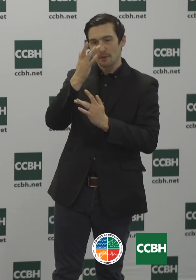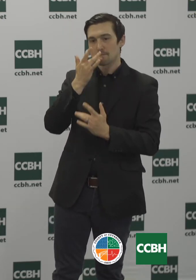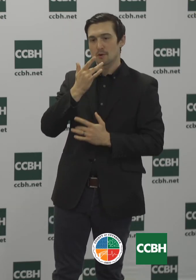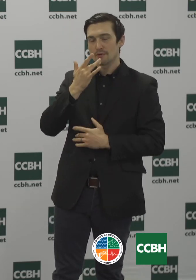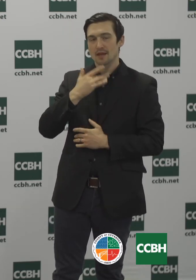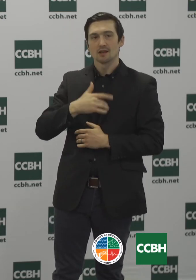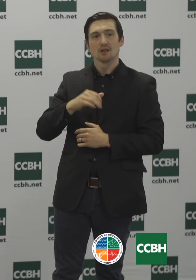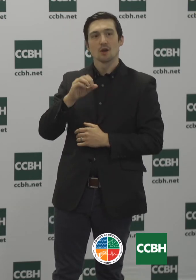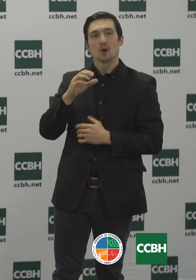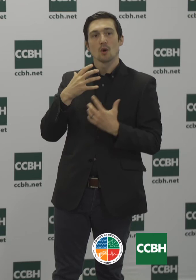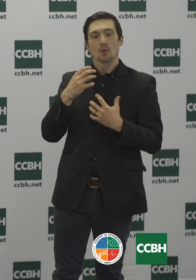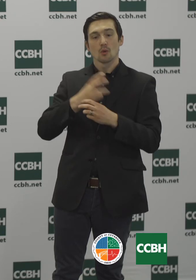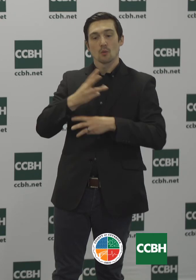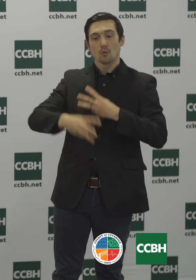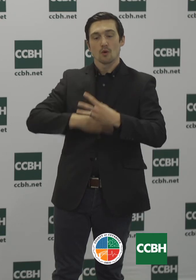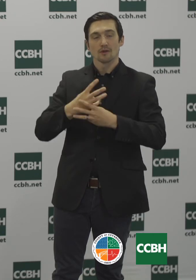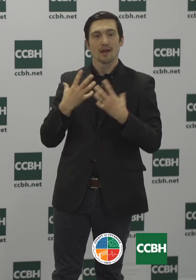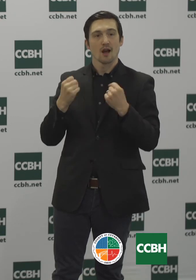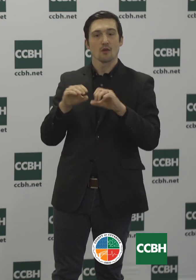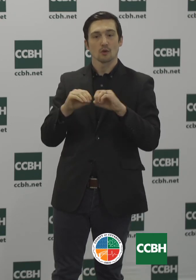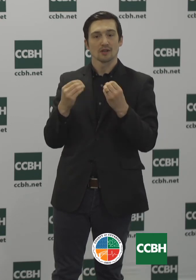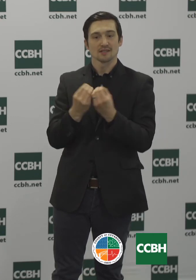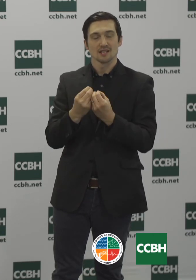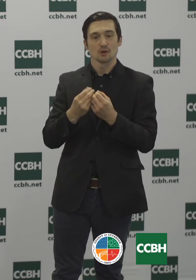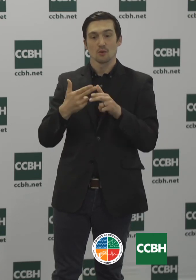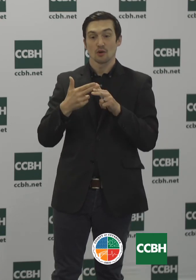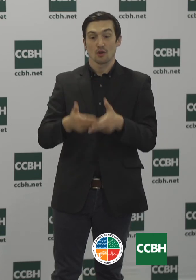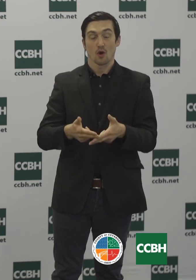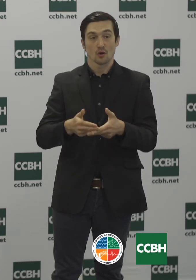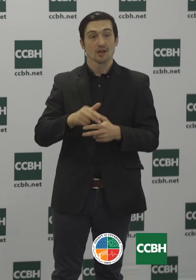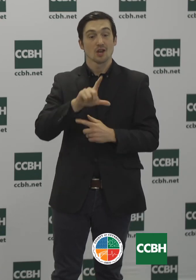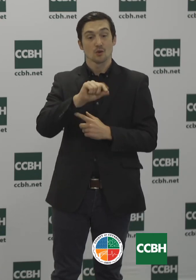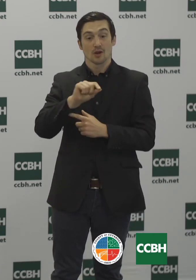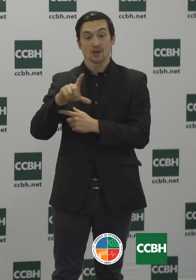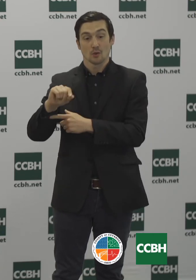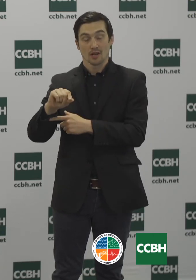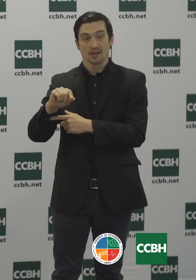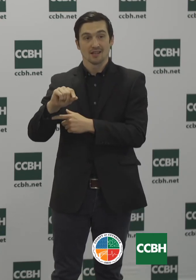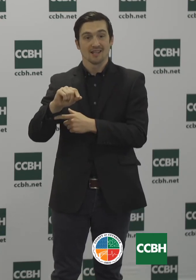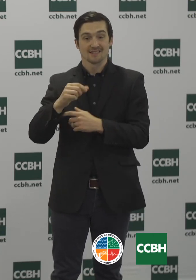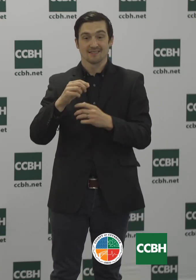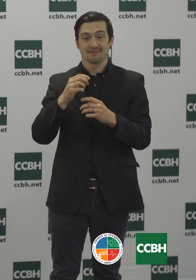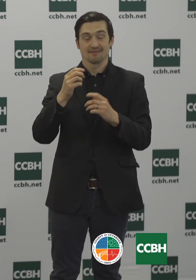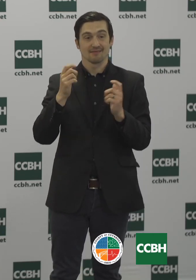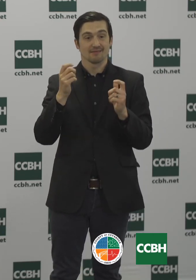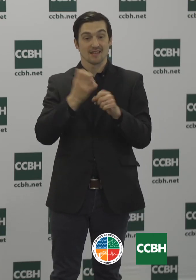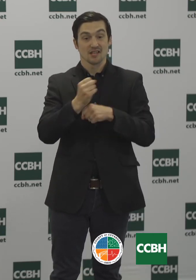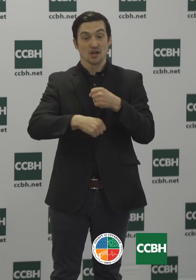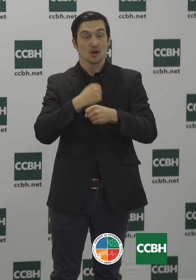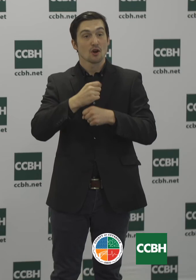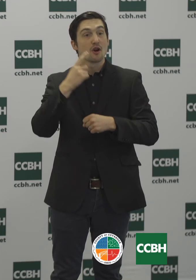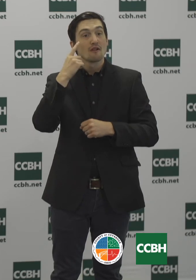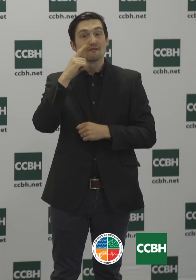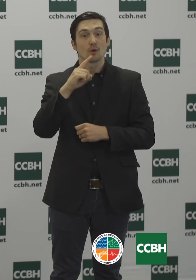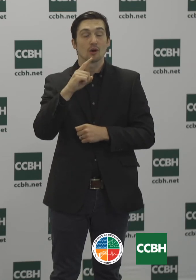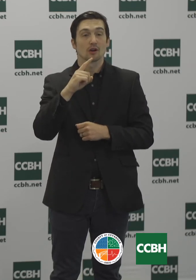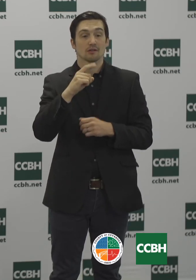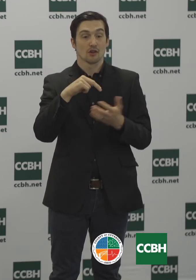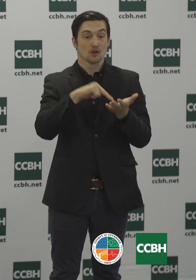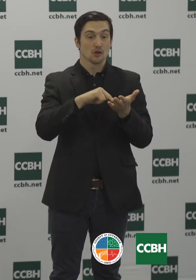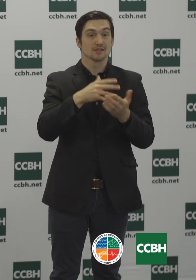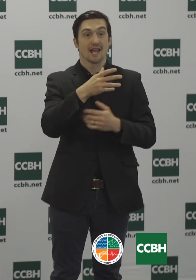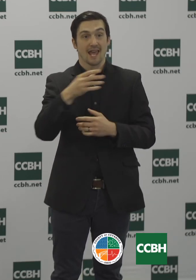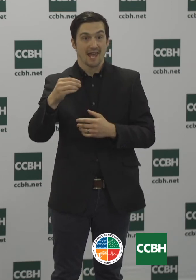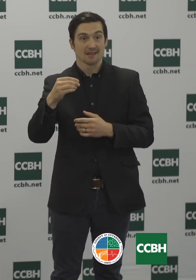Health Organization named 2020 the International Year of the Nurse and the Midwife. A little prophetic in